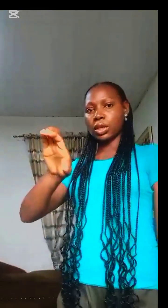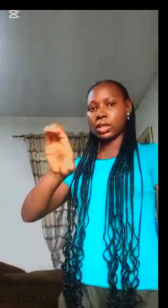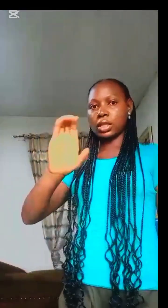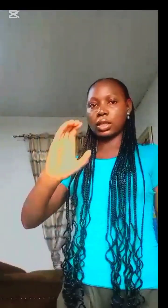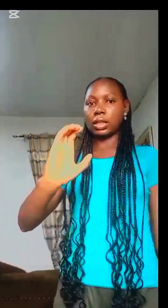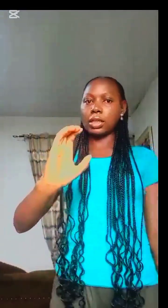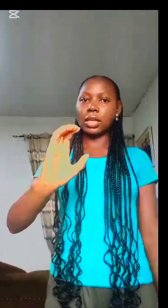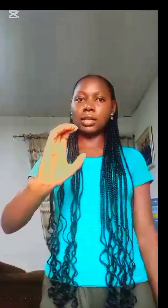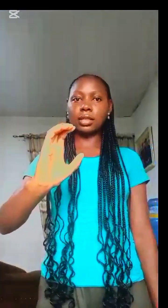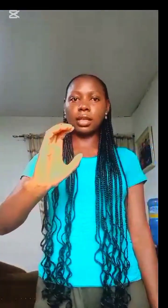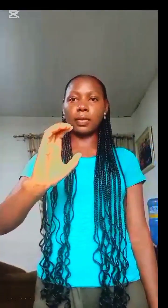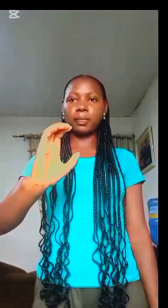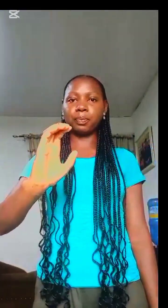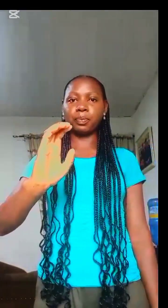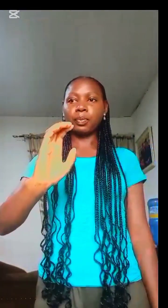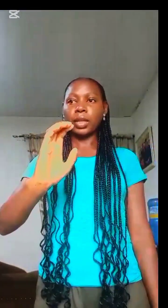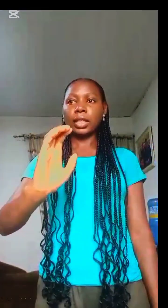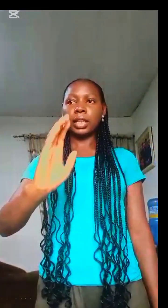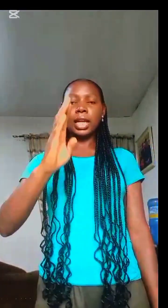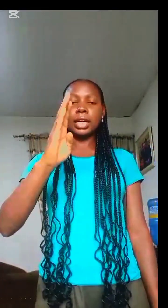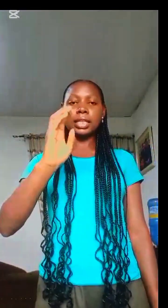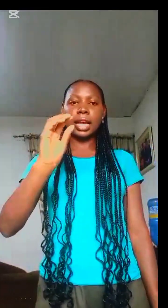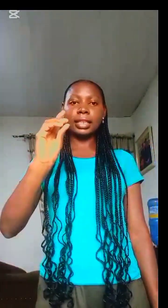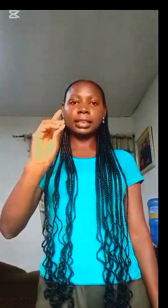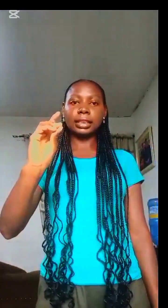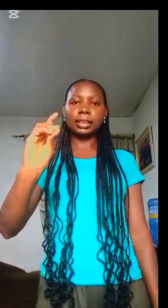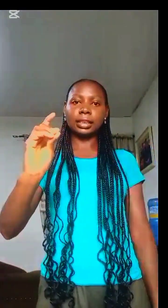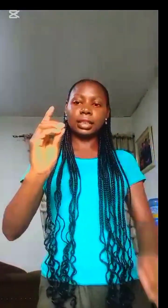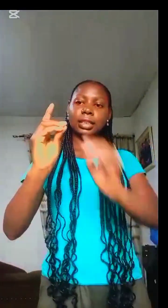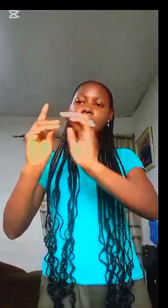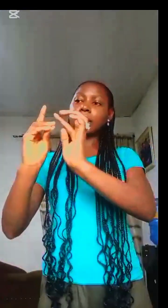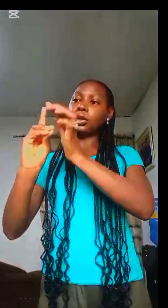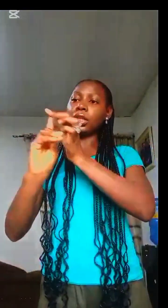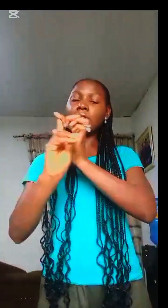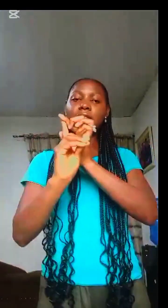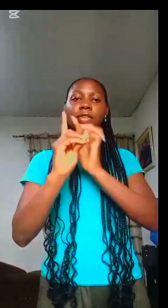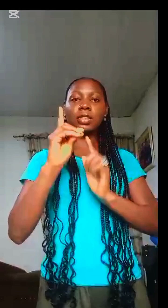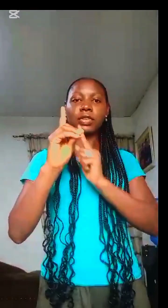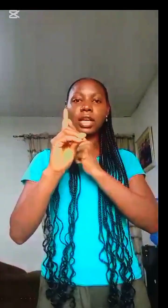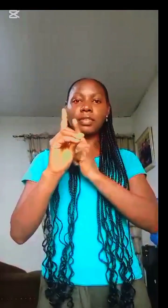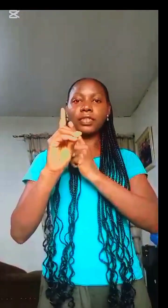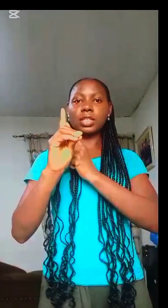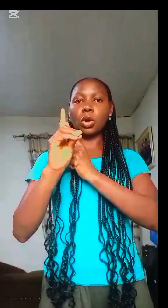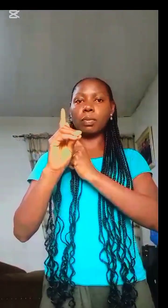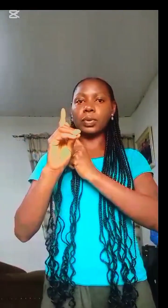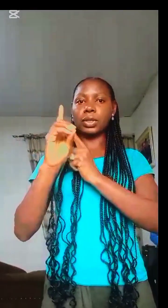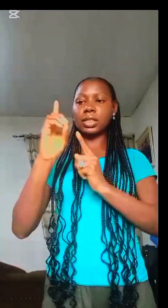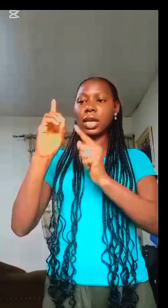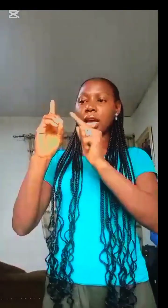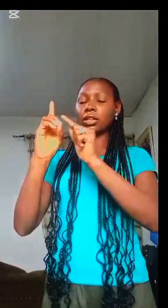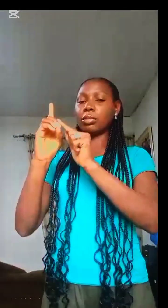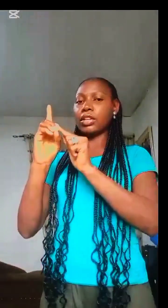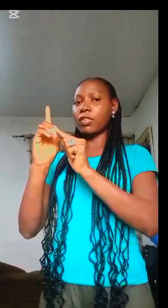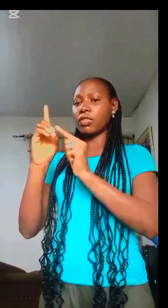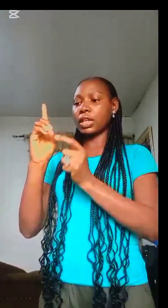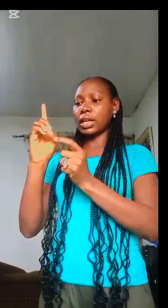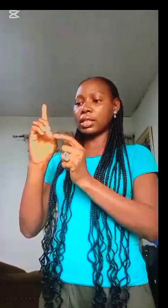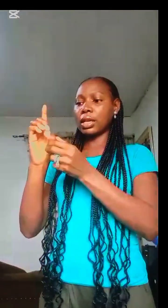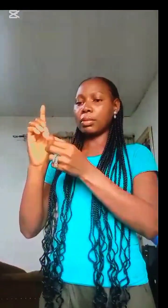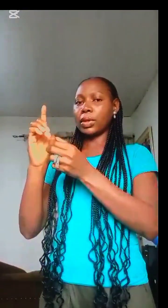represents letter C. Then letter D. Your index finger facing upwards and the remaining four fingers